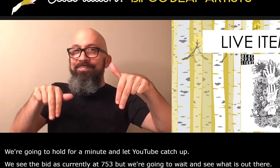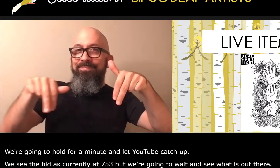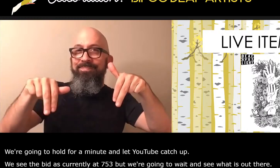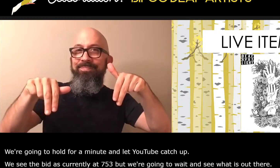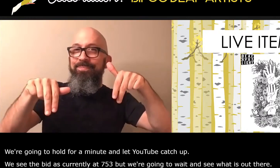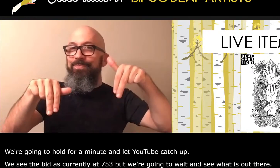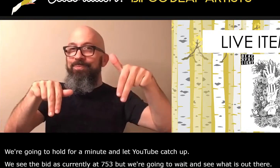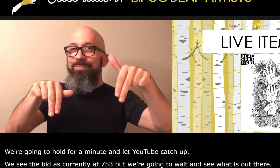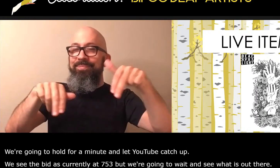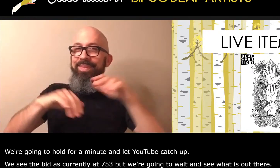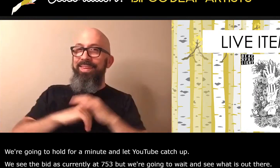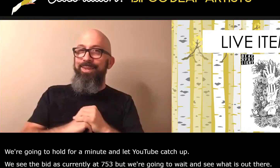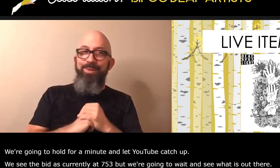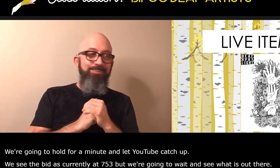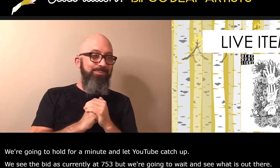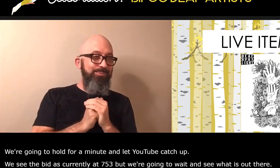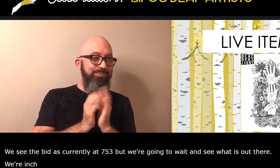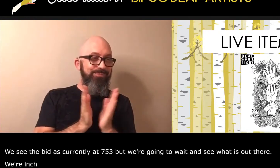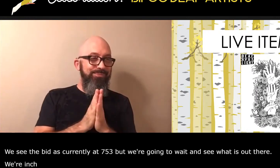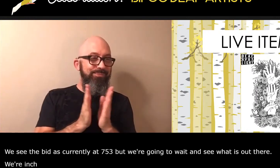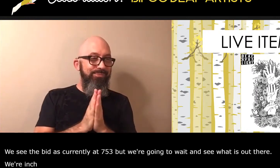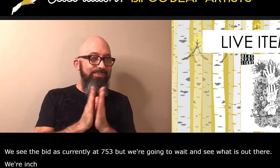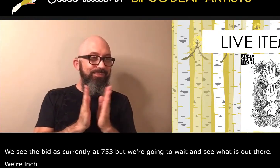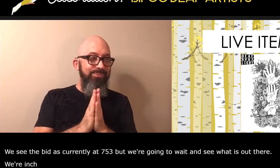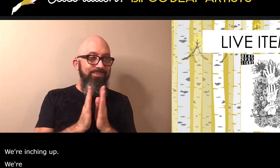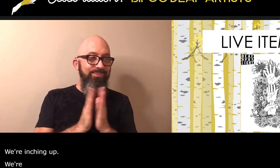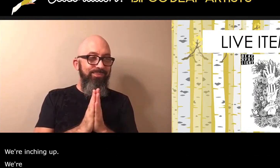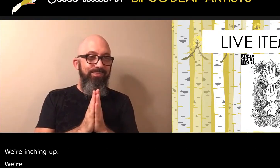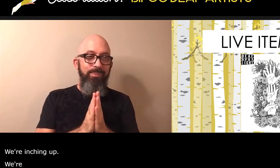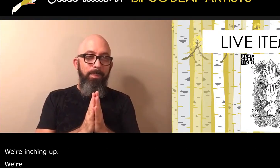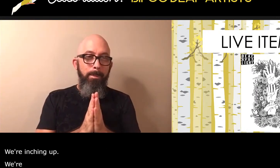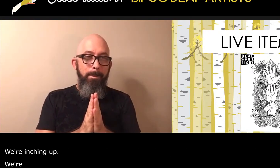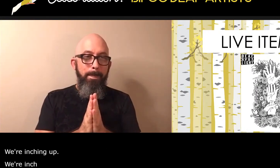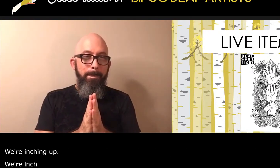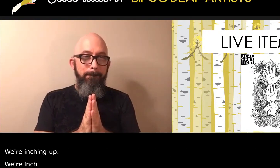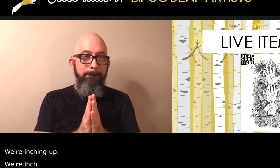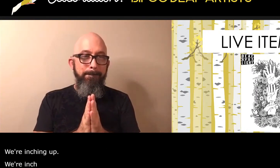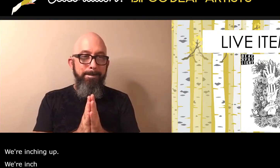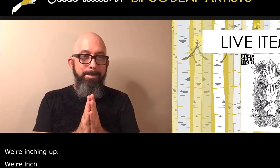We're inching up. We're inching along.